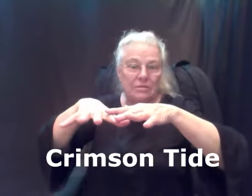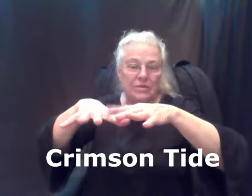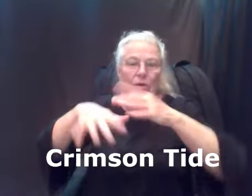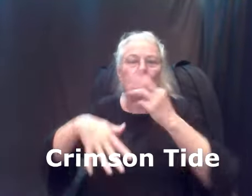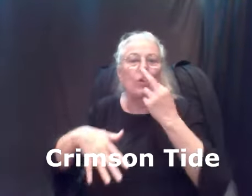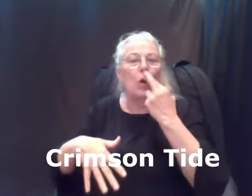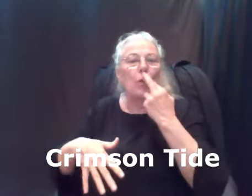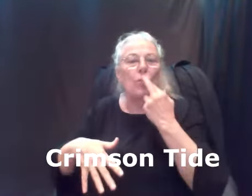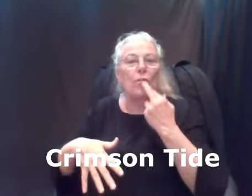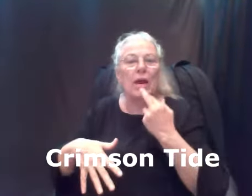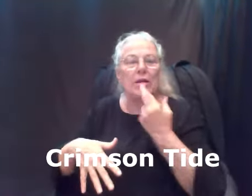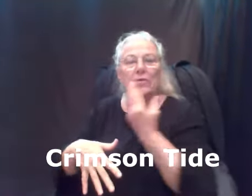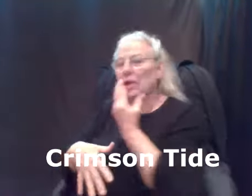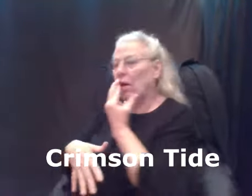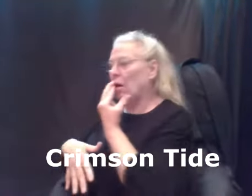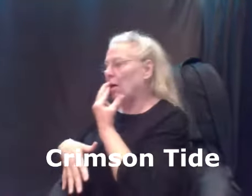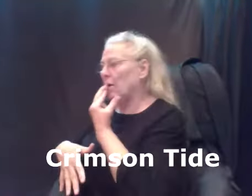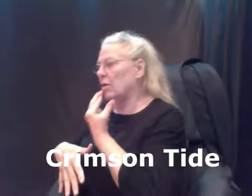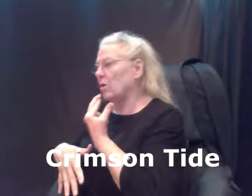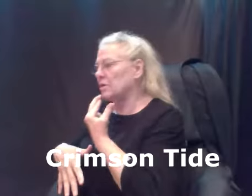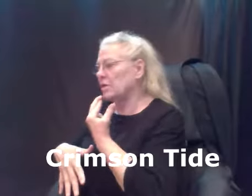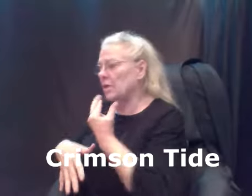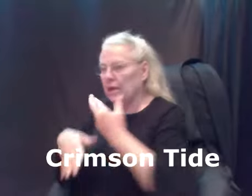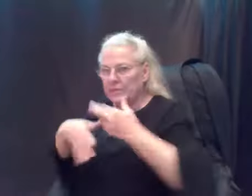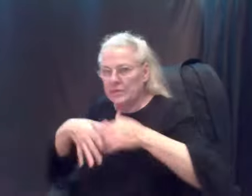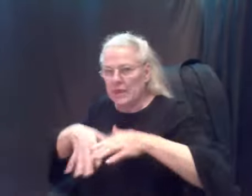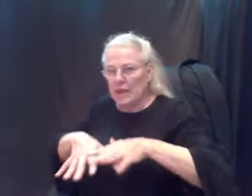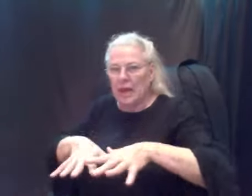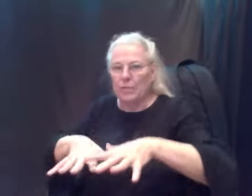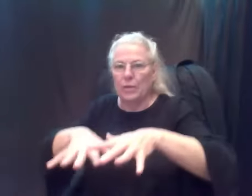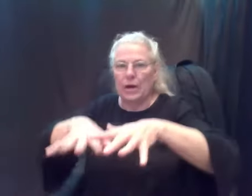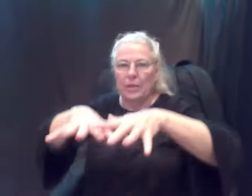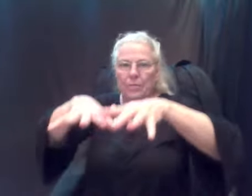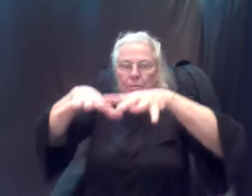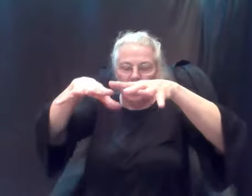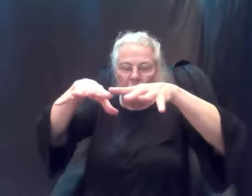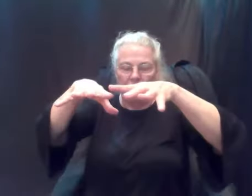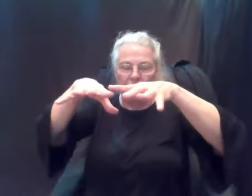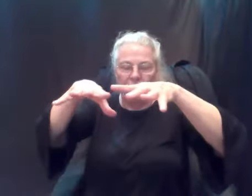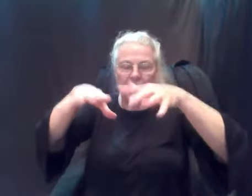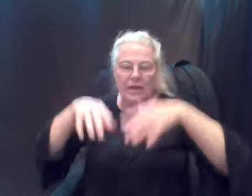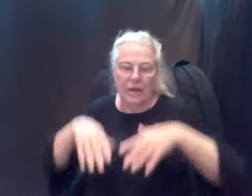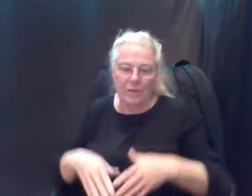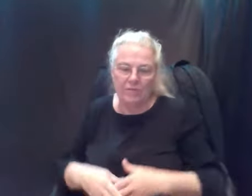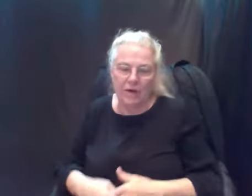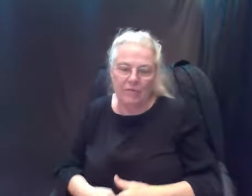So red, the R across the lips, and bring up the flood up in front of you.